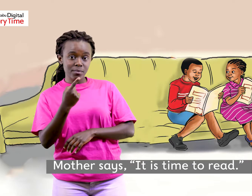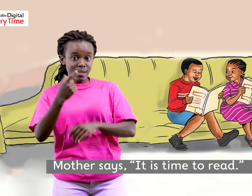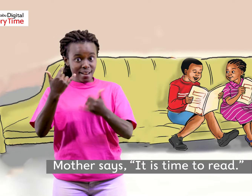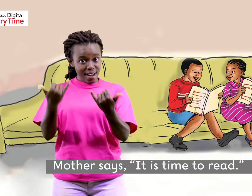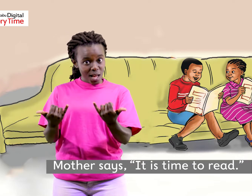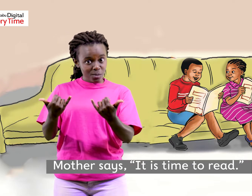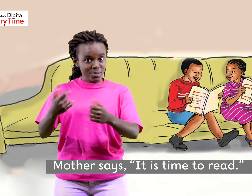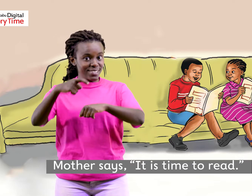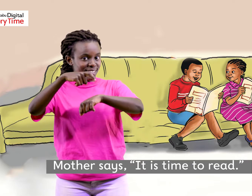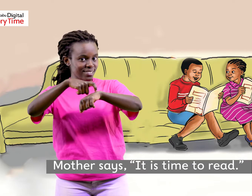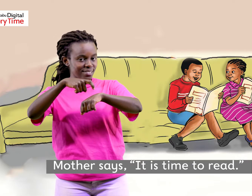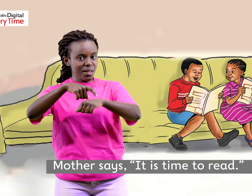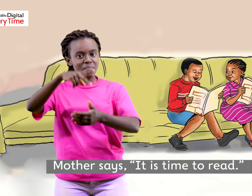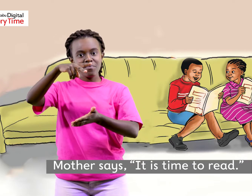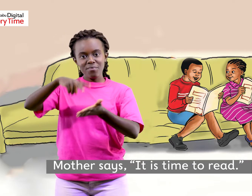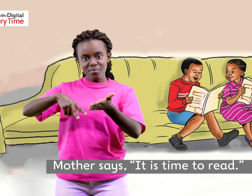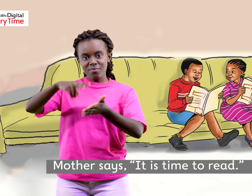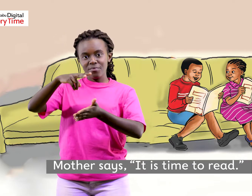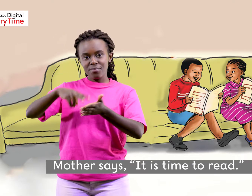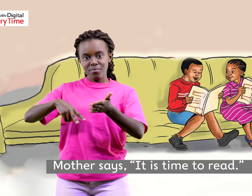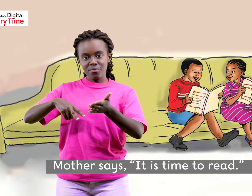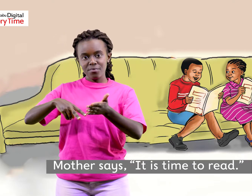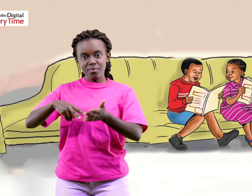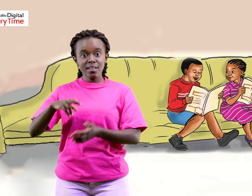Mother says, "It is time to read."